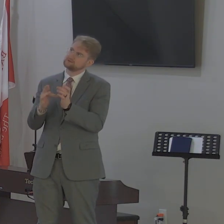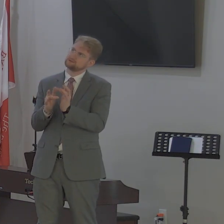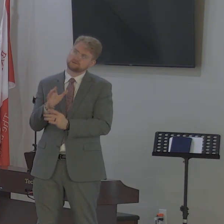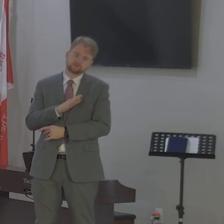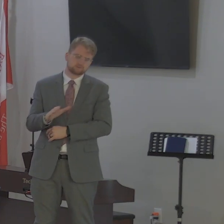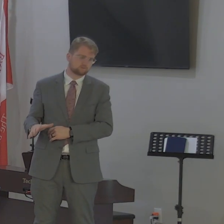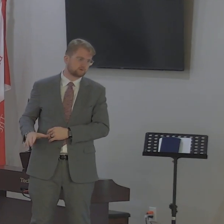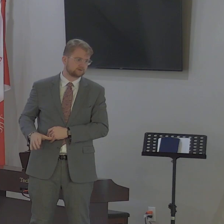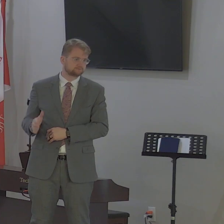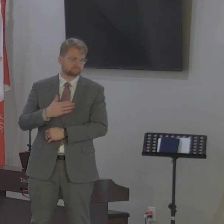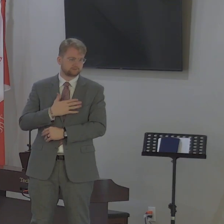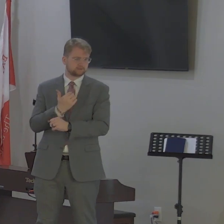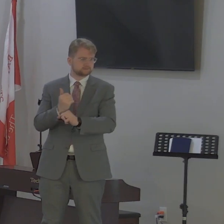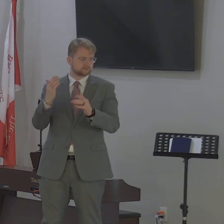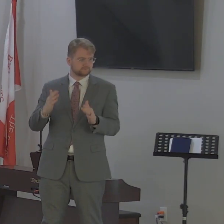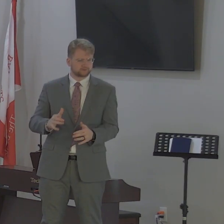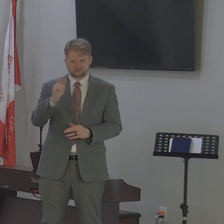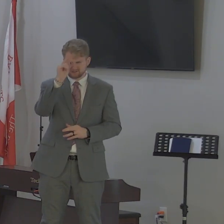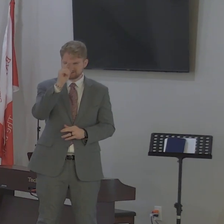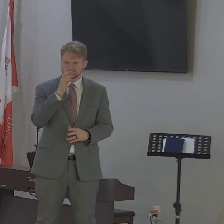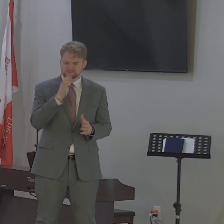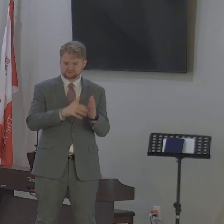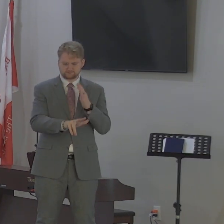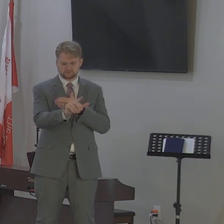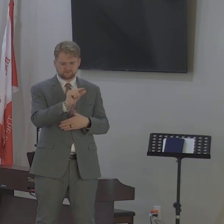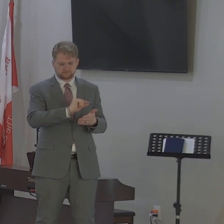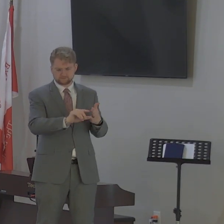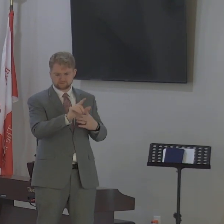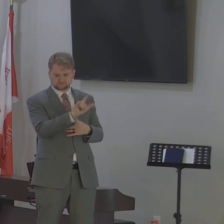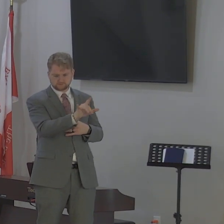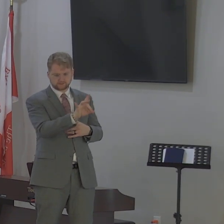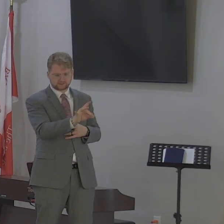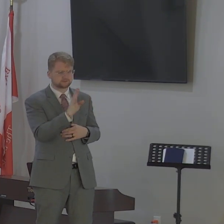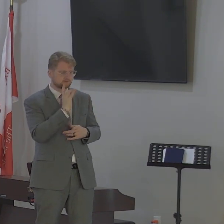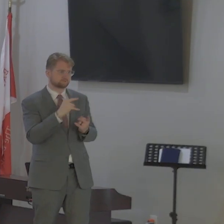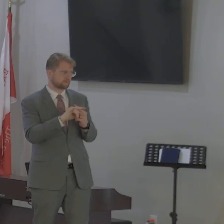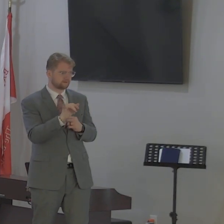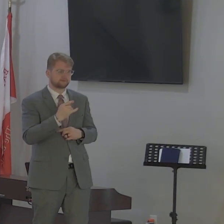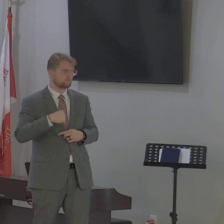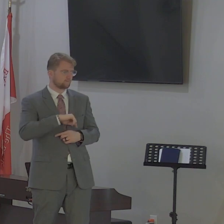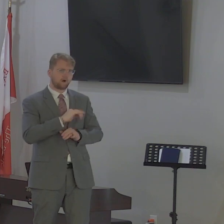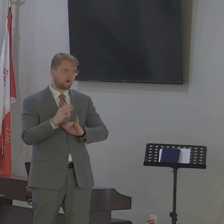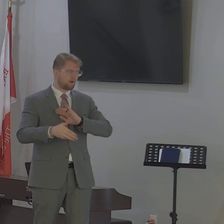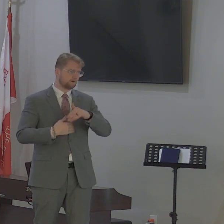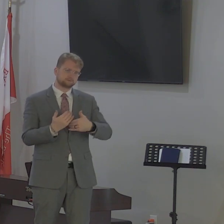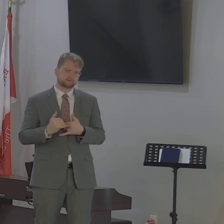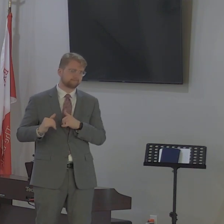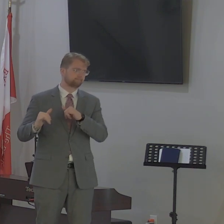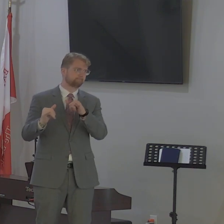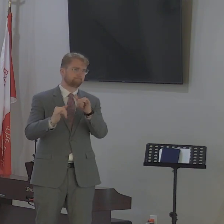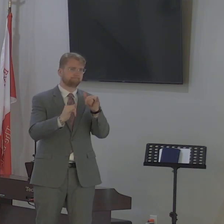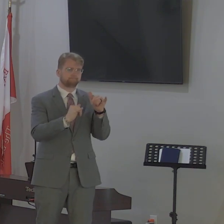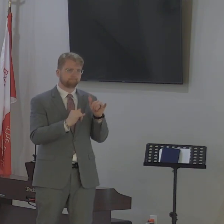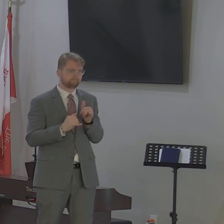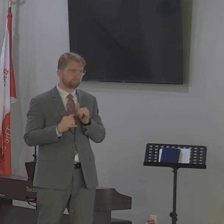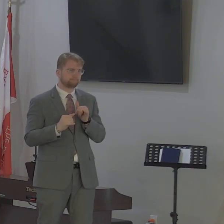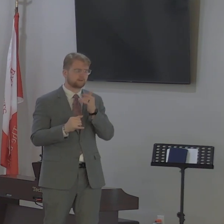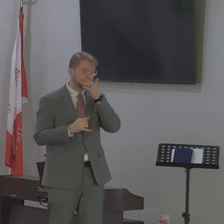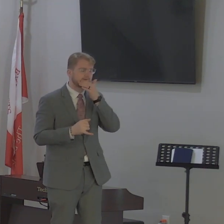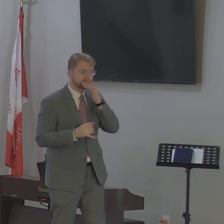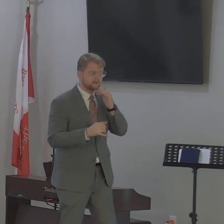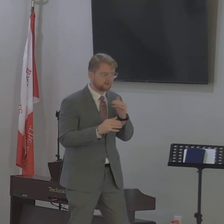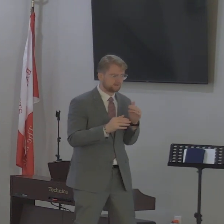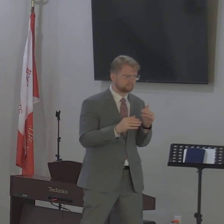Romans 10:12, Galatians 3:28 both say that. We're all the same. Matter of fact, in John 10, Jesus said, any other way is a thief and a